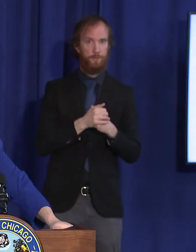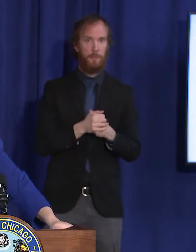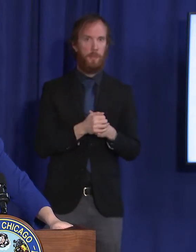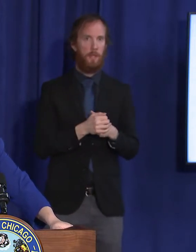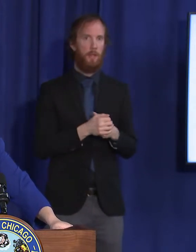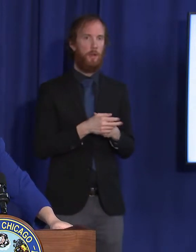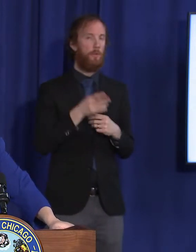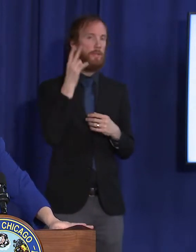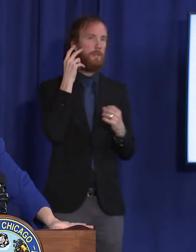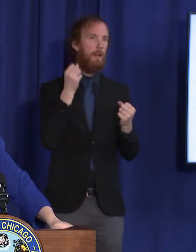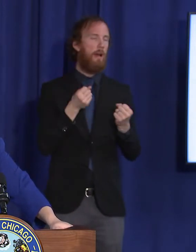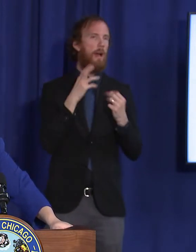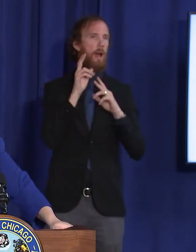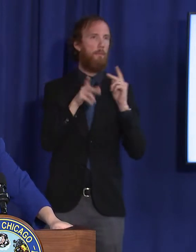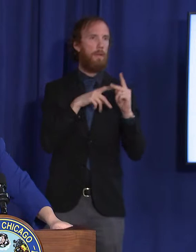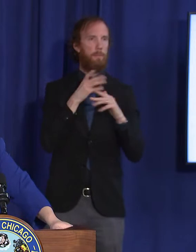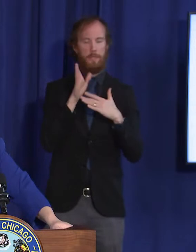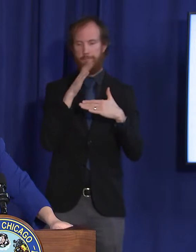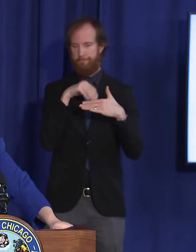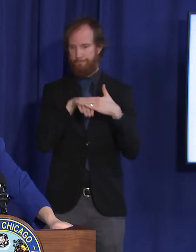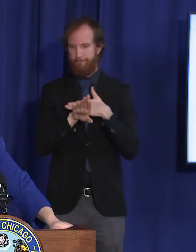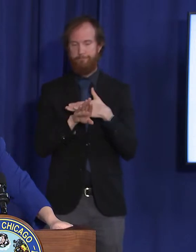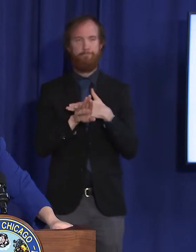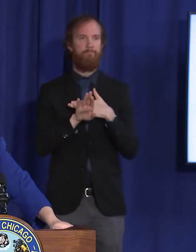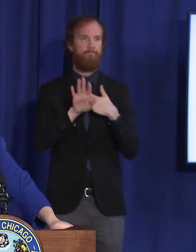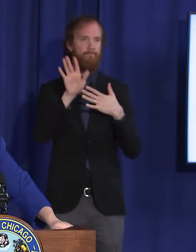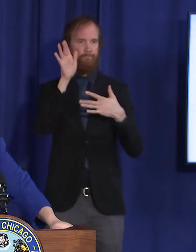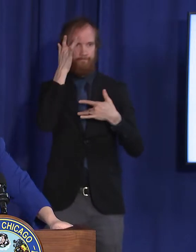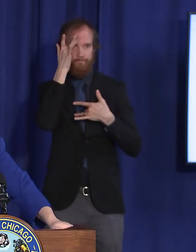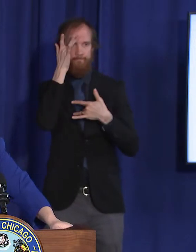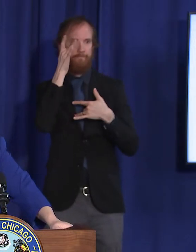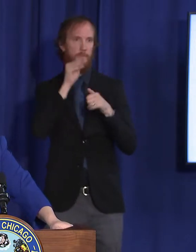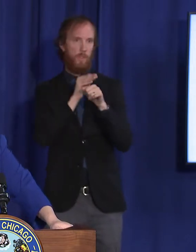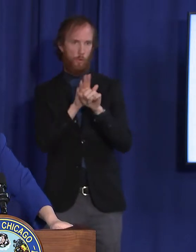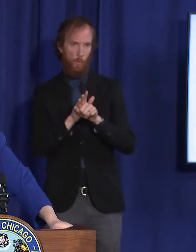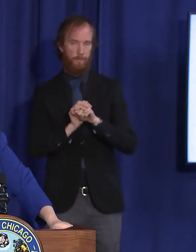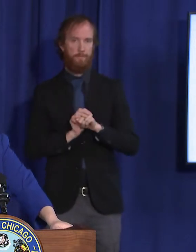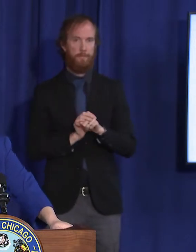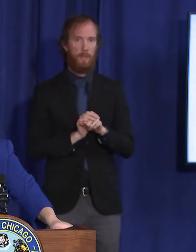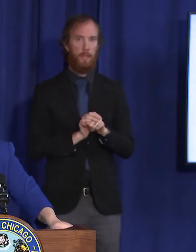percentage of people coming in with symptoms test positive for COVID, because that's a reflection